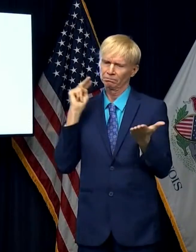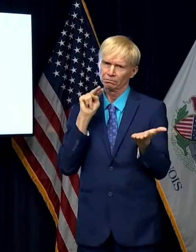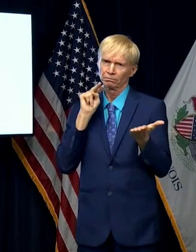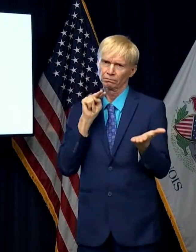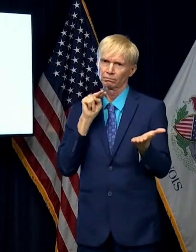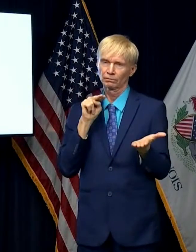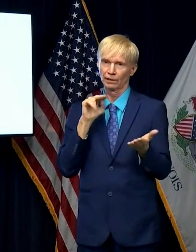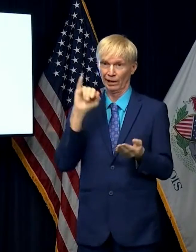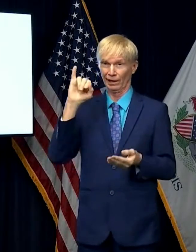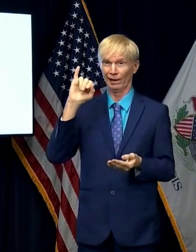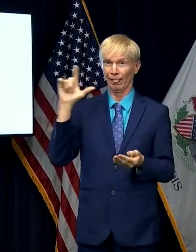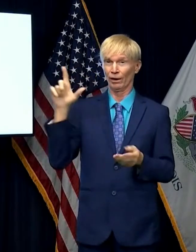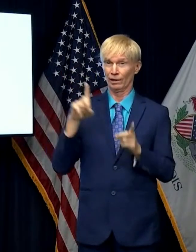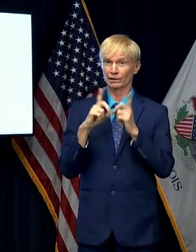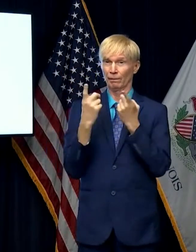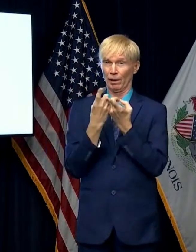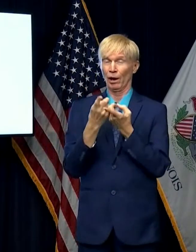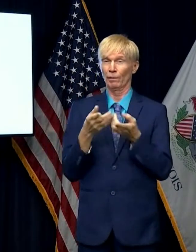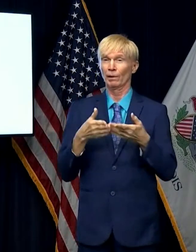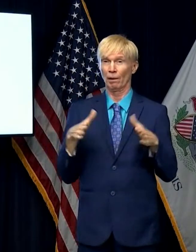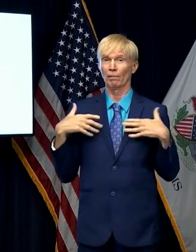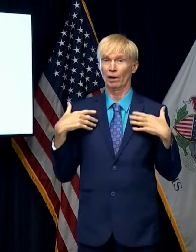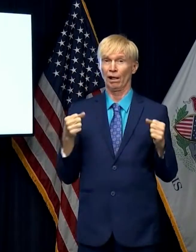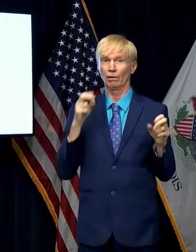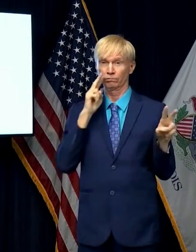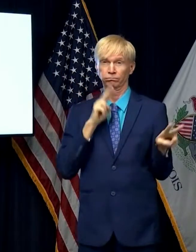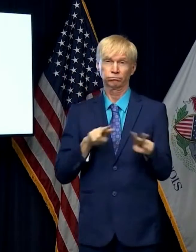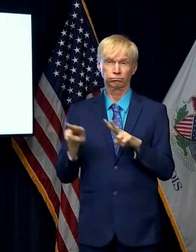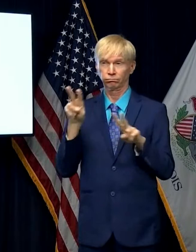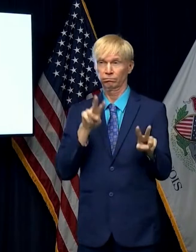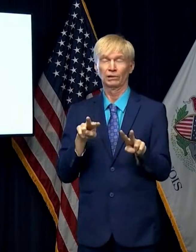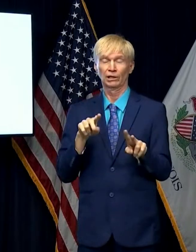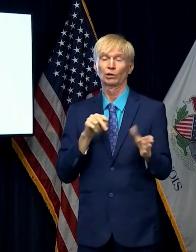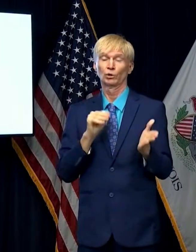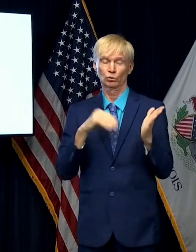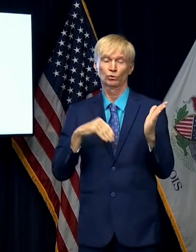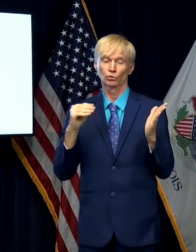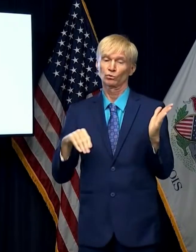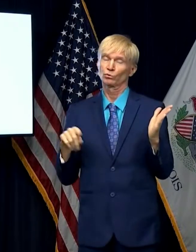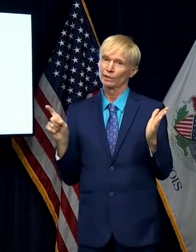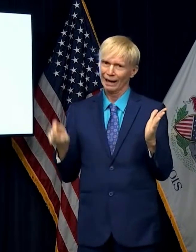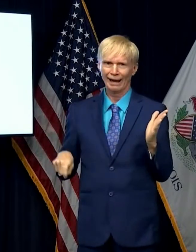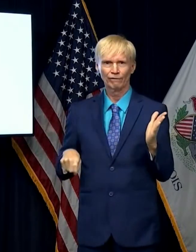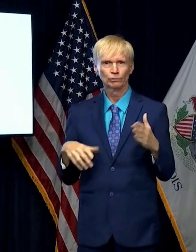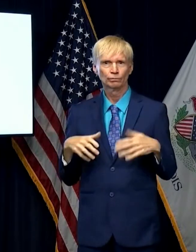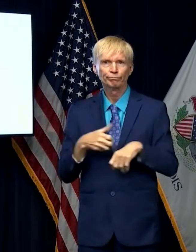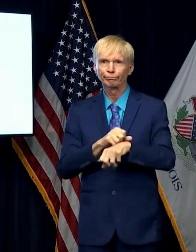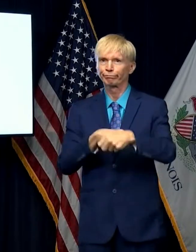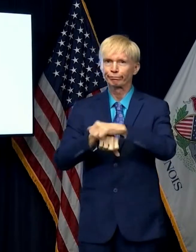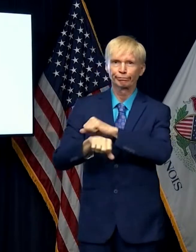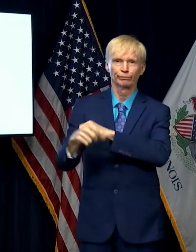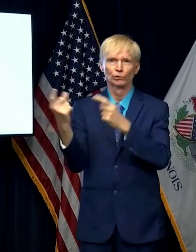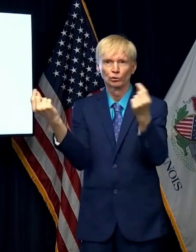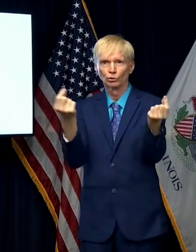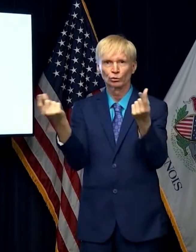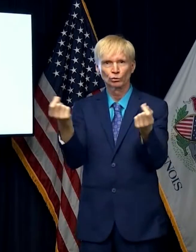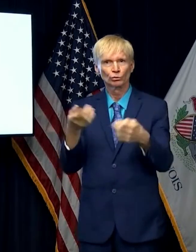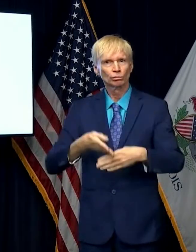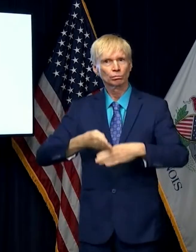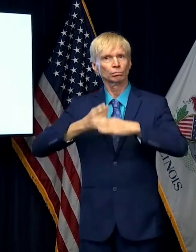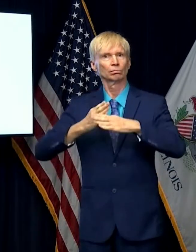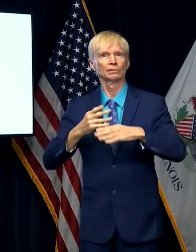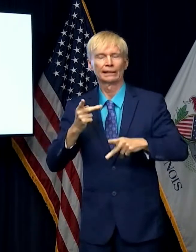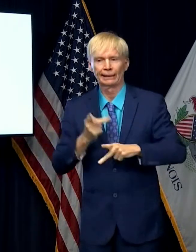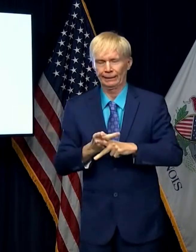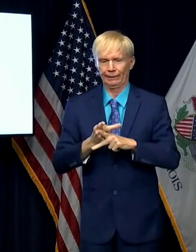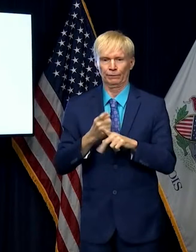numbers, as the IDPH tracks this across the state, that we take action. We want to take action at the proper time. We want to make sure that we're